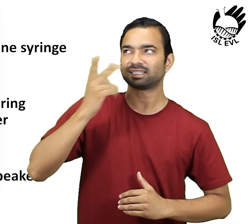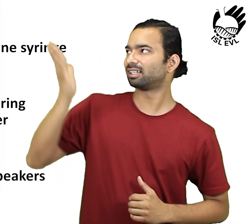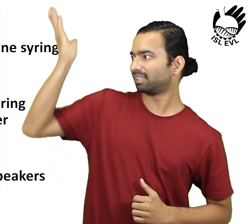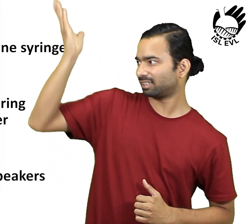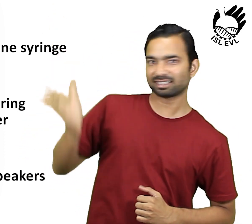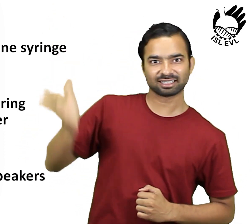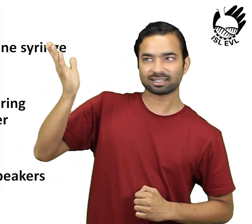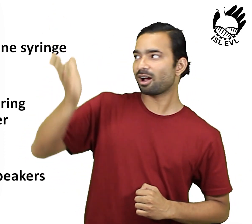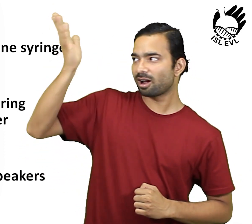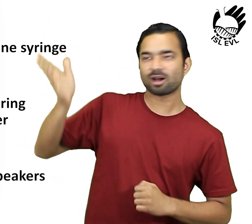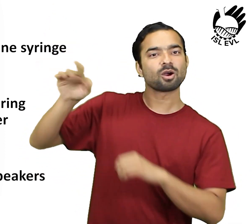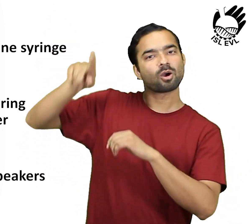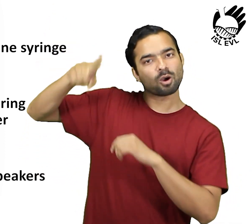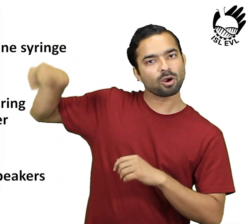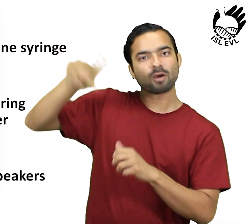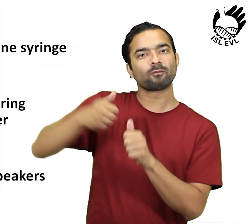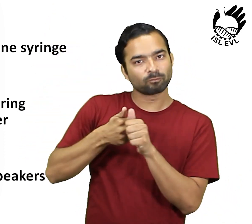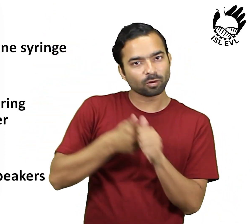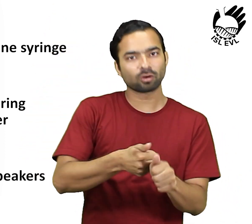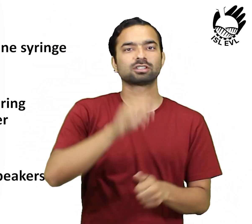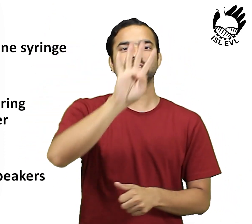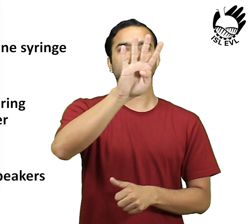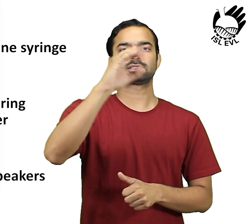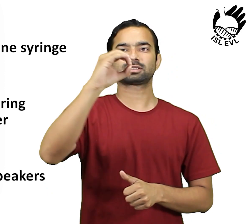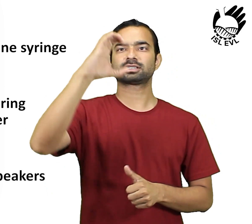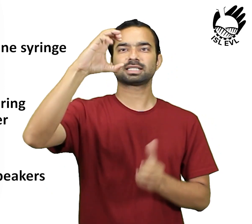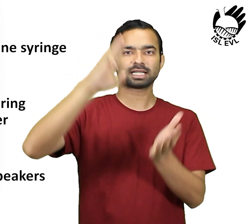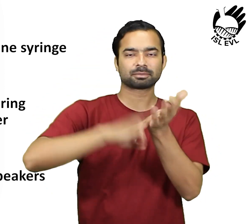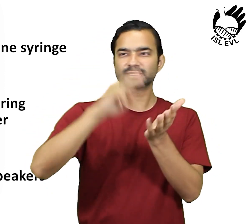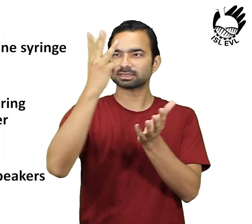clear plastic disposable cups.